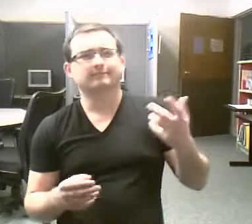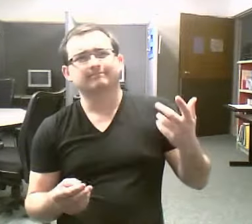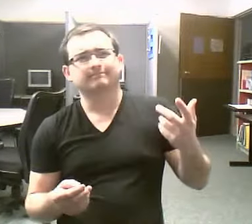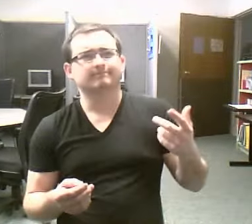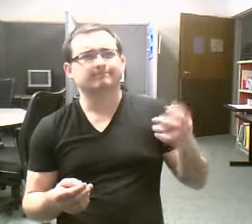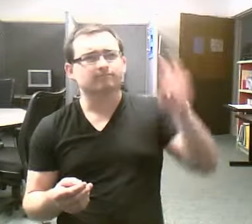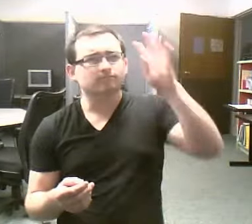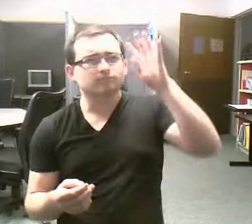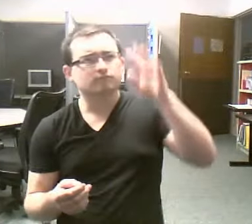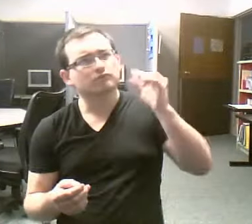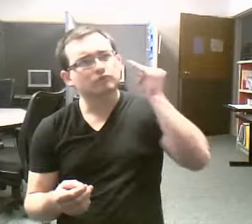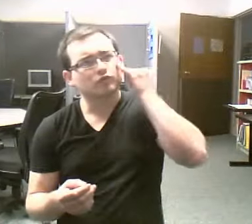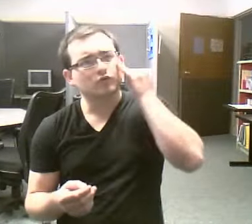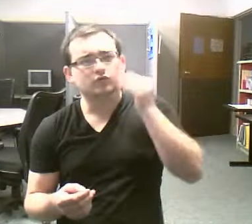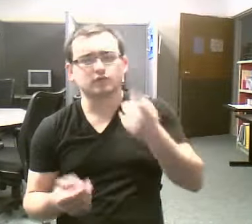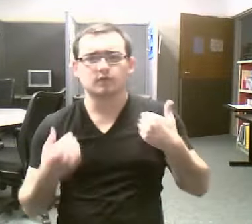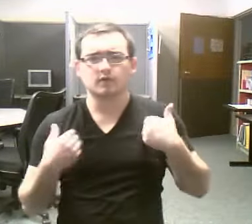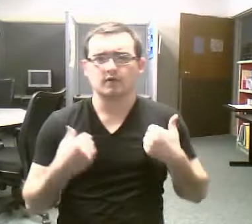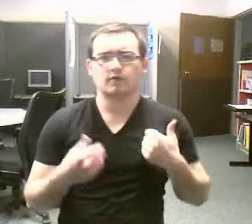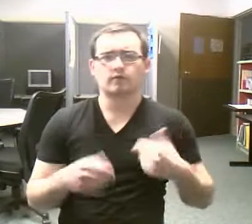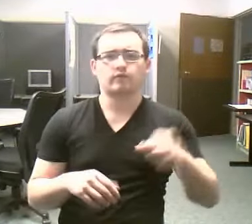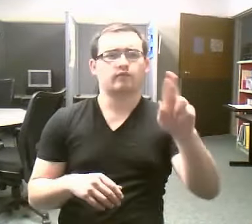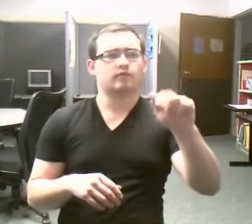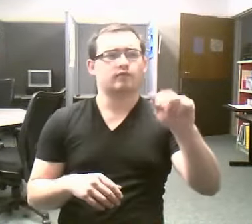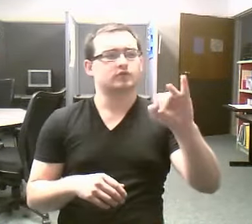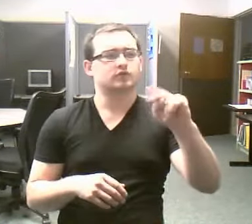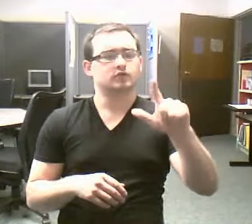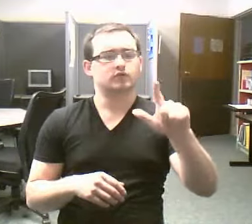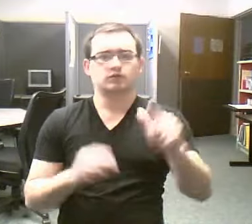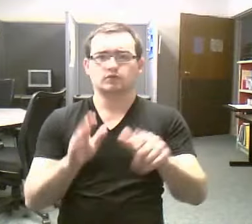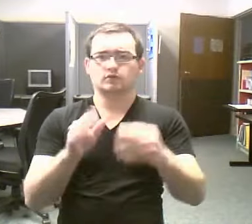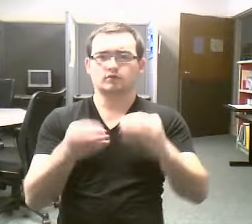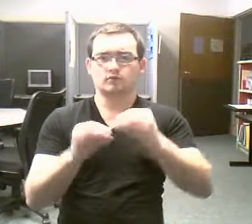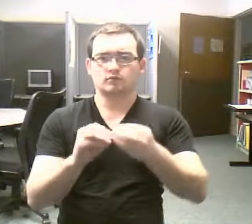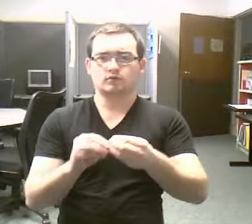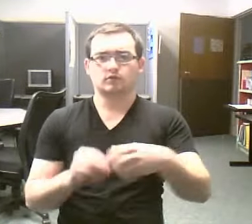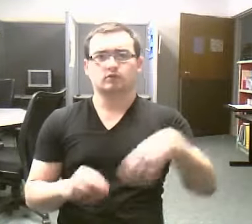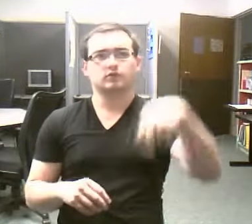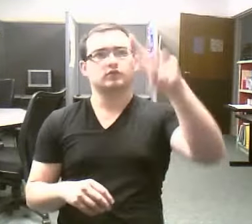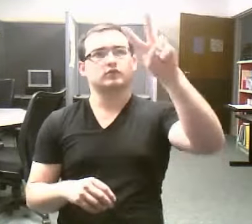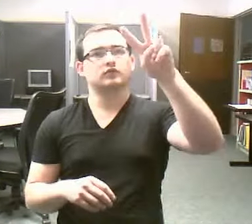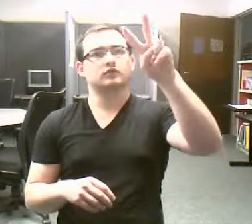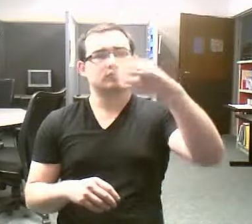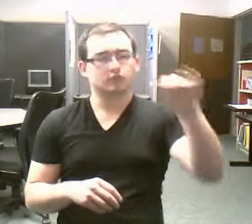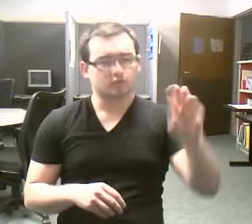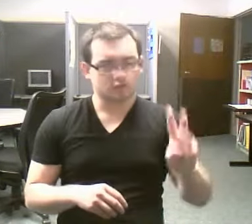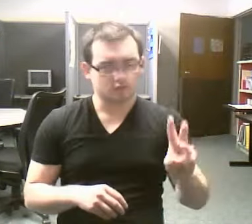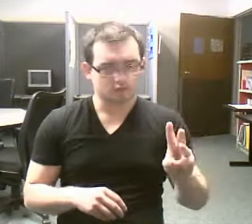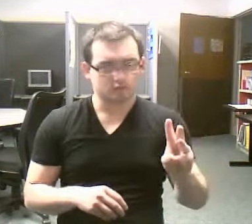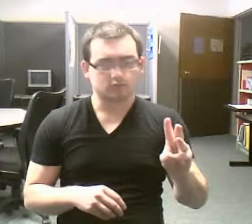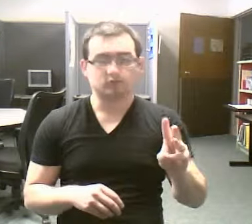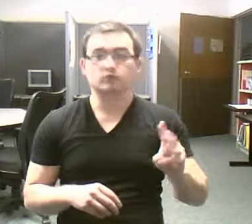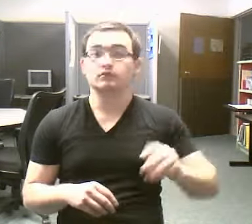2/6. Well, it is a rational number, except it can be reduced into another rational number,